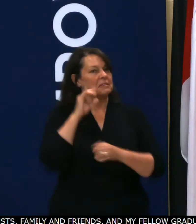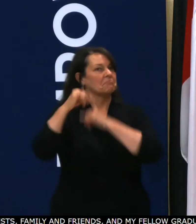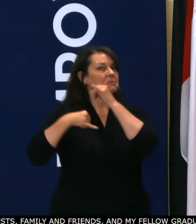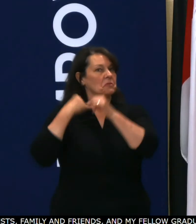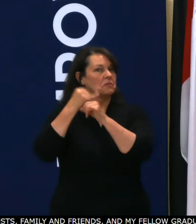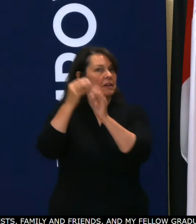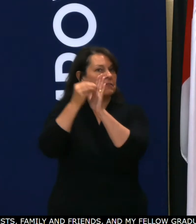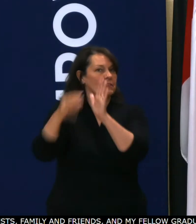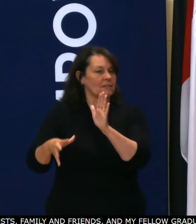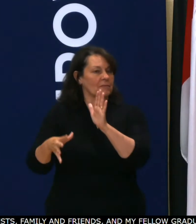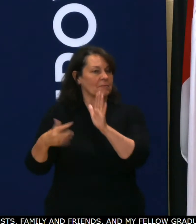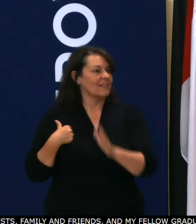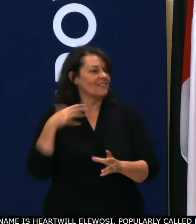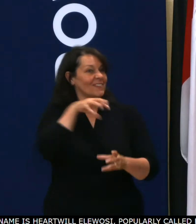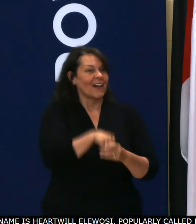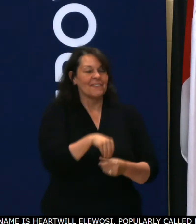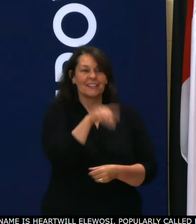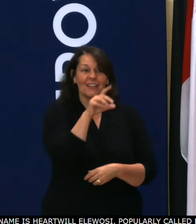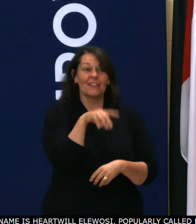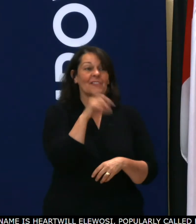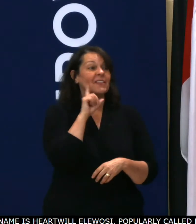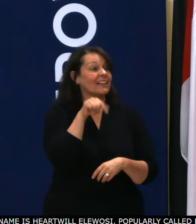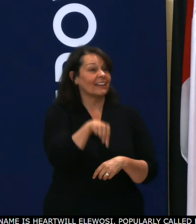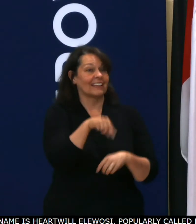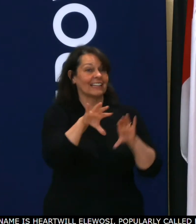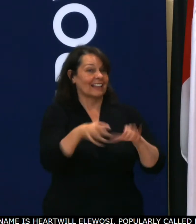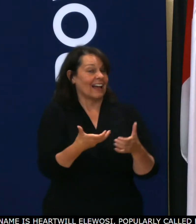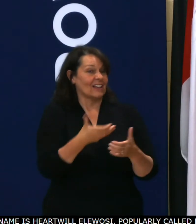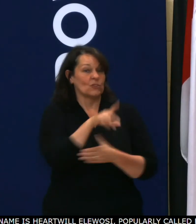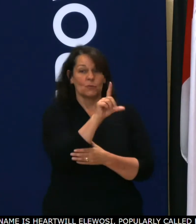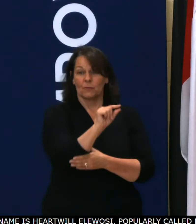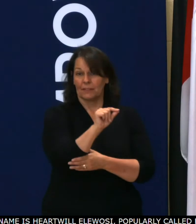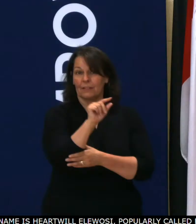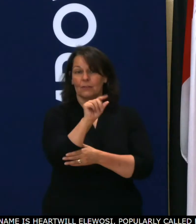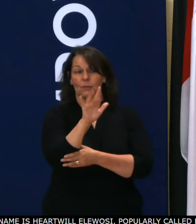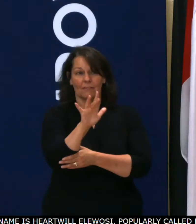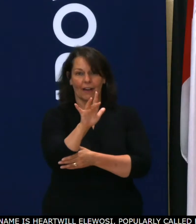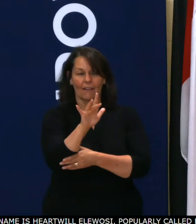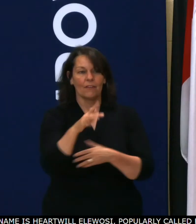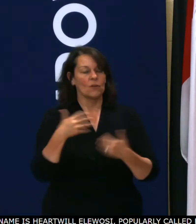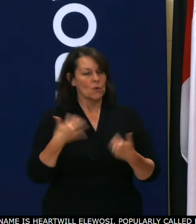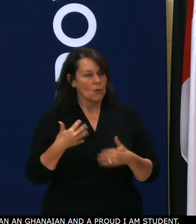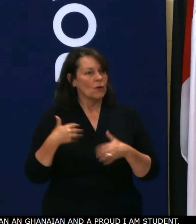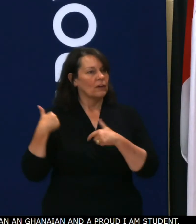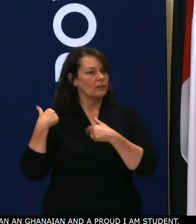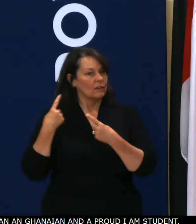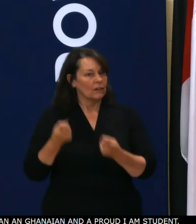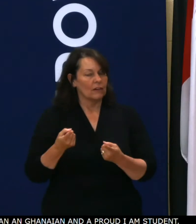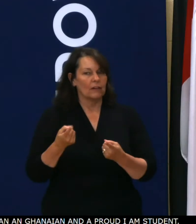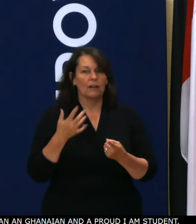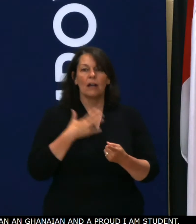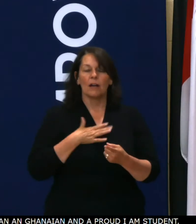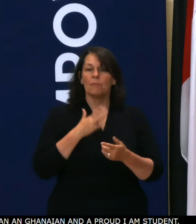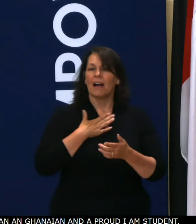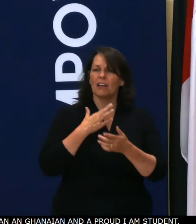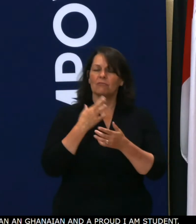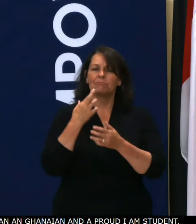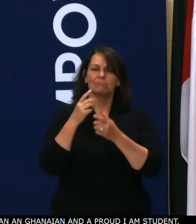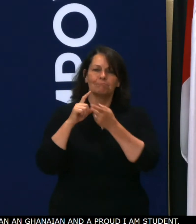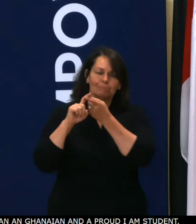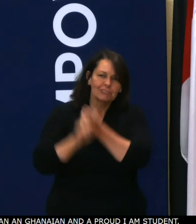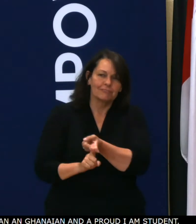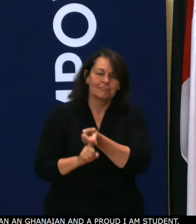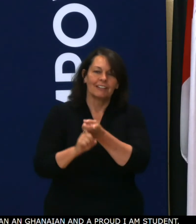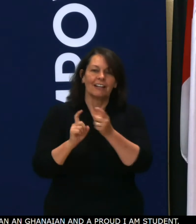2025. I would first like to thank God for bringing me this far, and to my friend, Jay Kwashi, who initiated